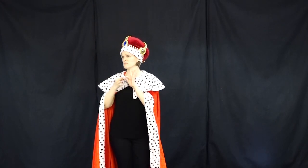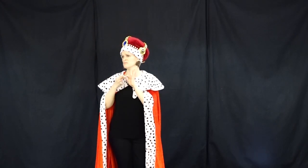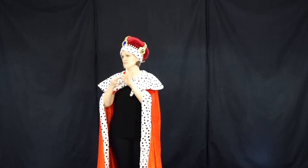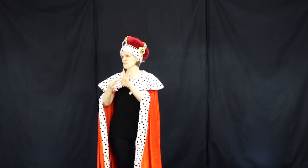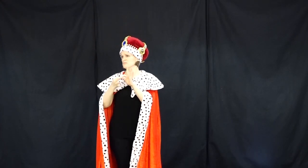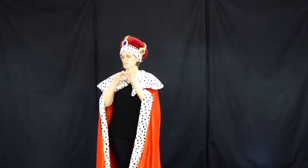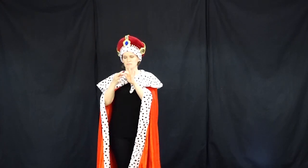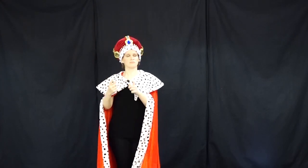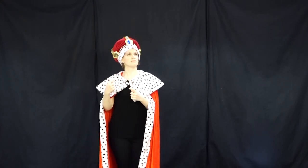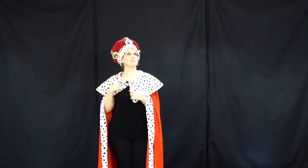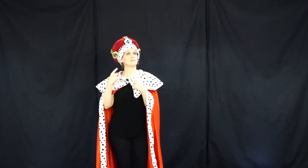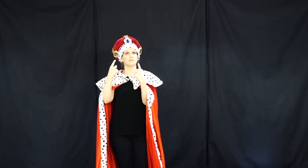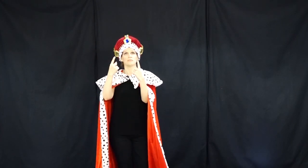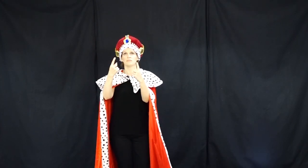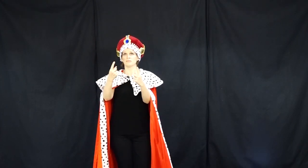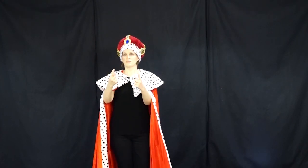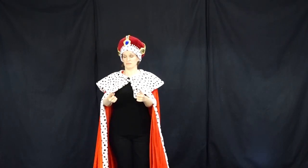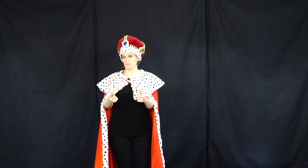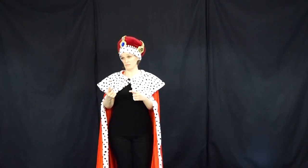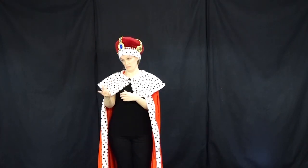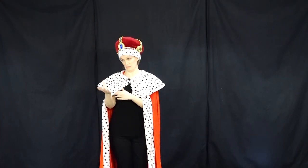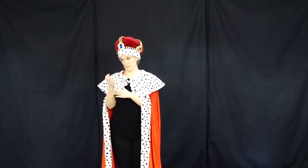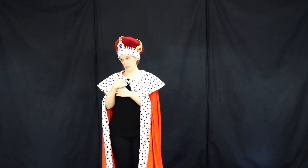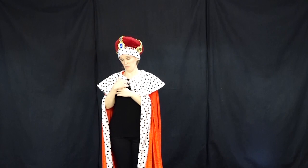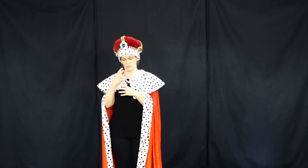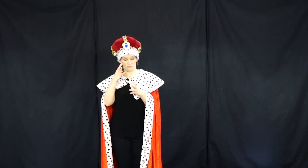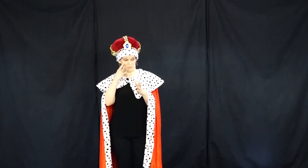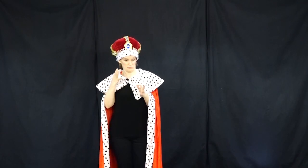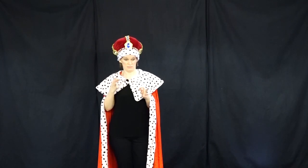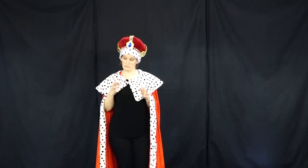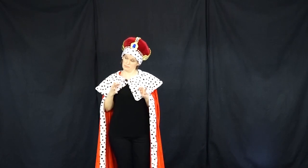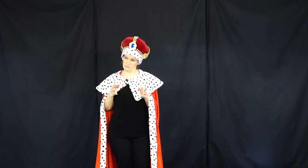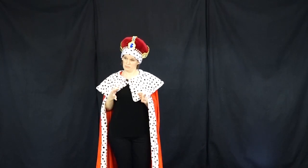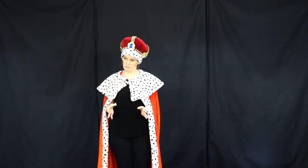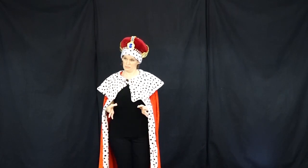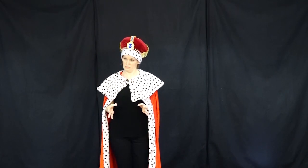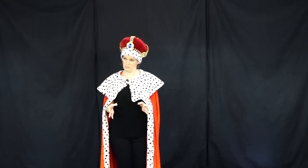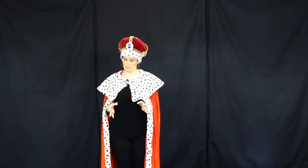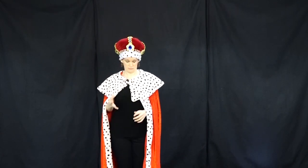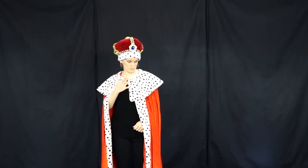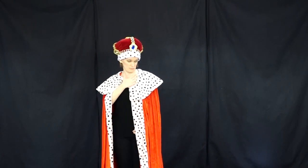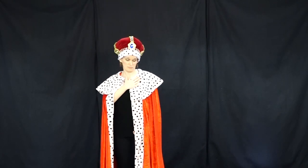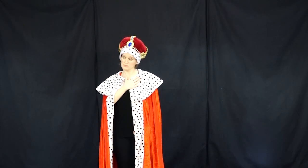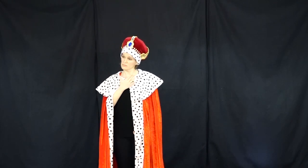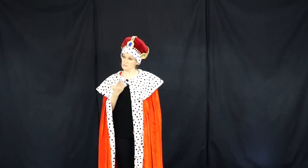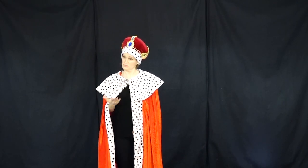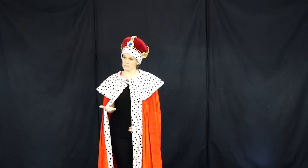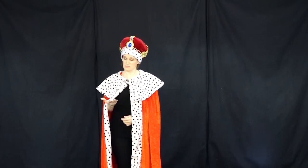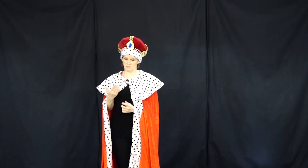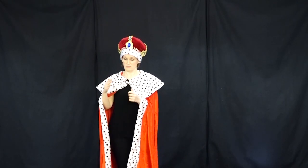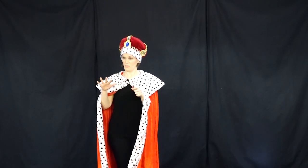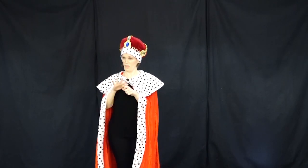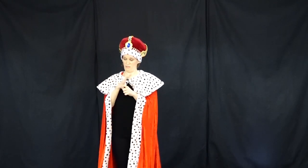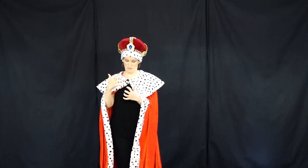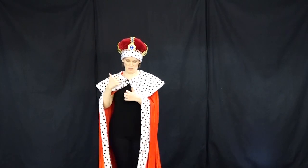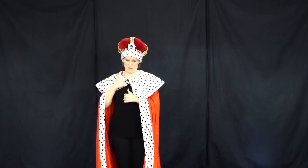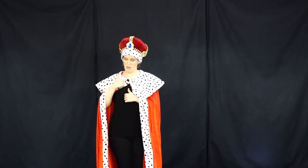it all. And when push comes to shove, I will send a fully